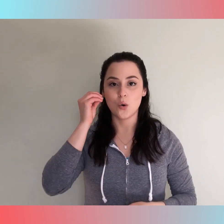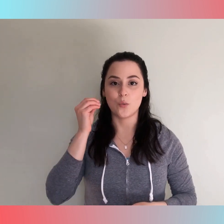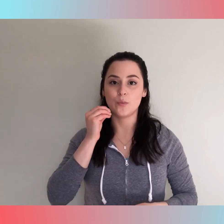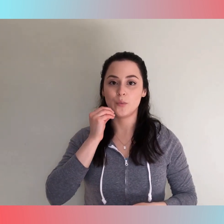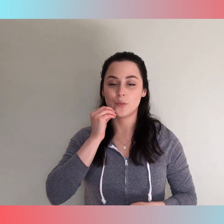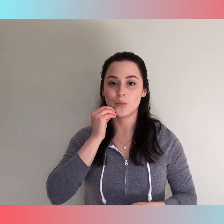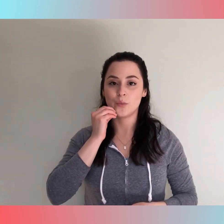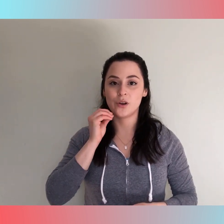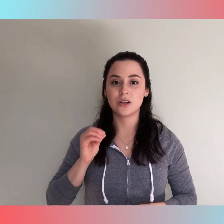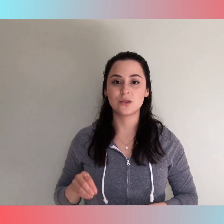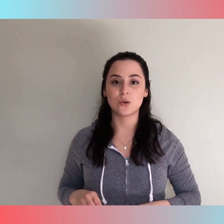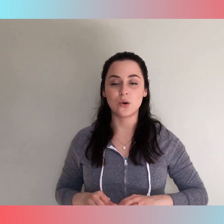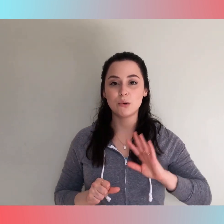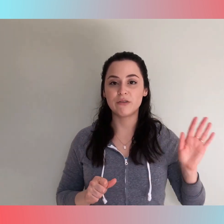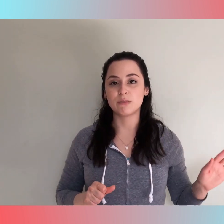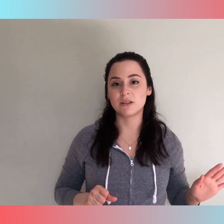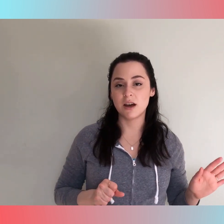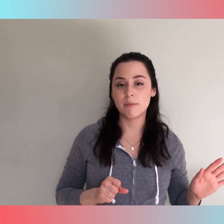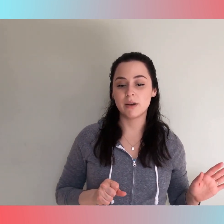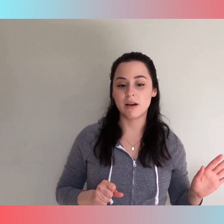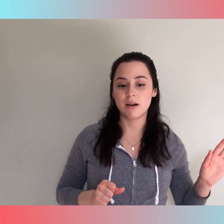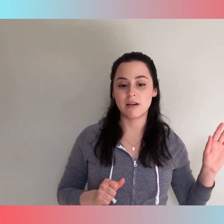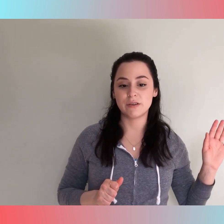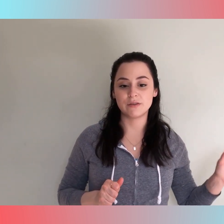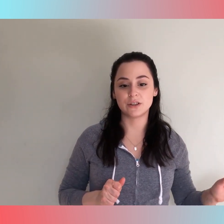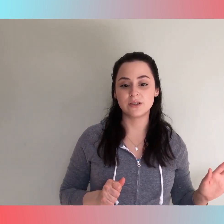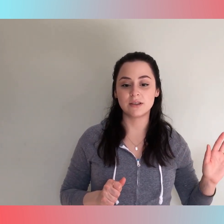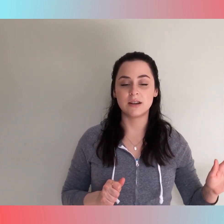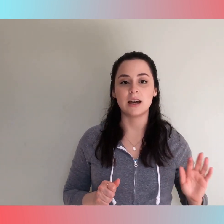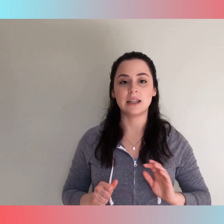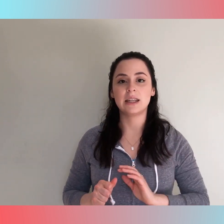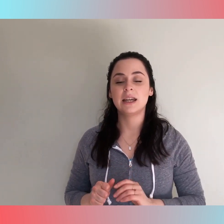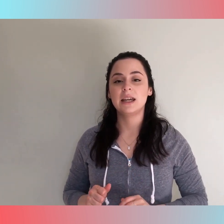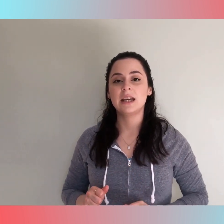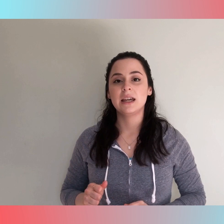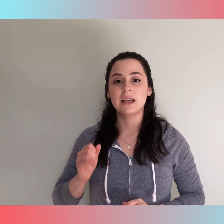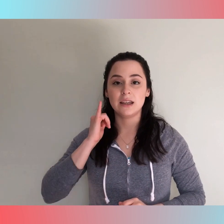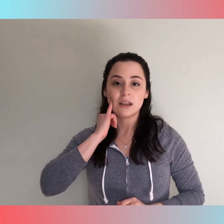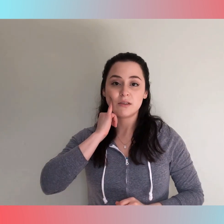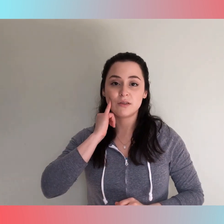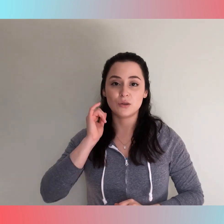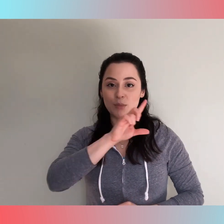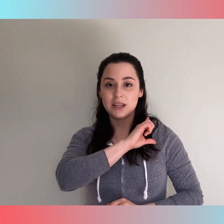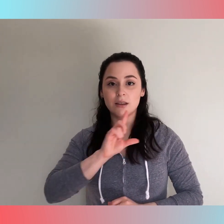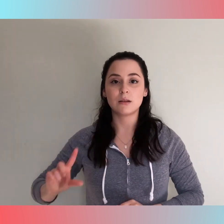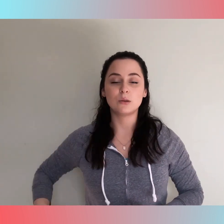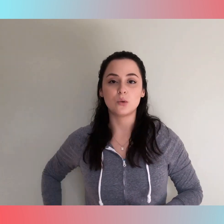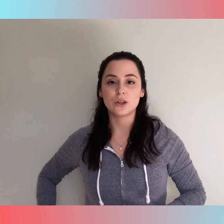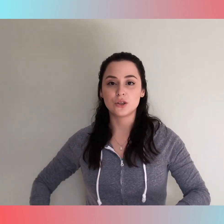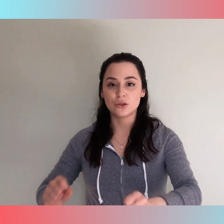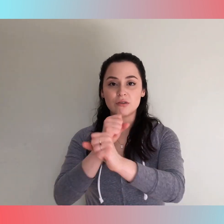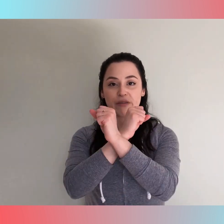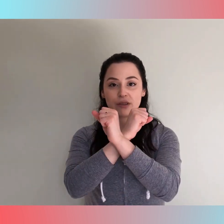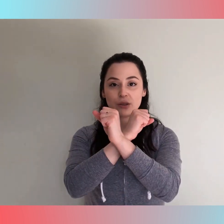home. All the way from the top of verse 9. If you make the Lord your